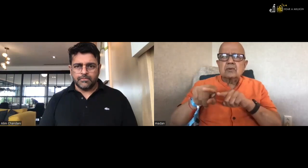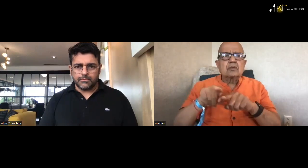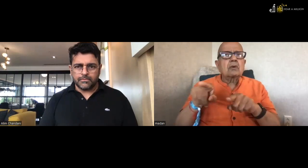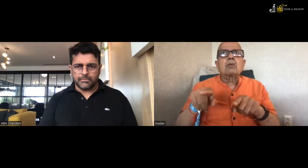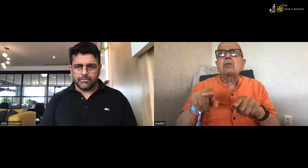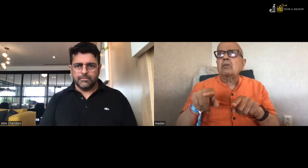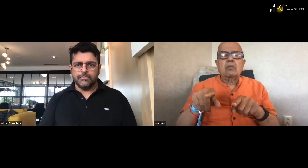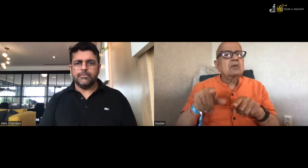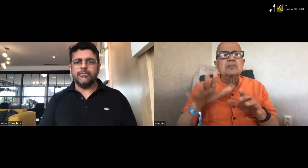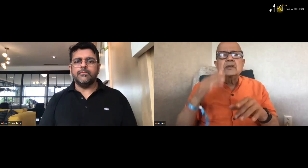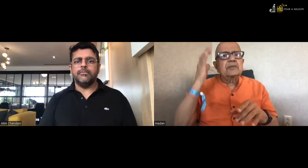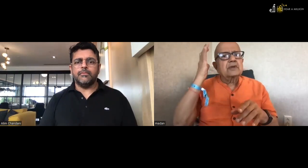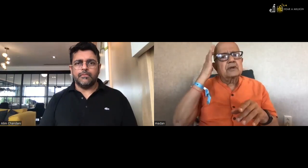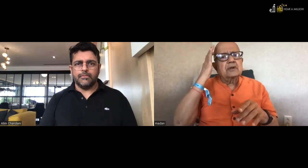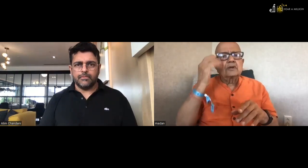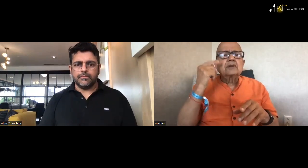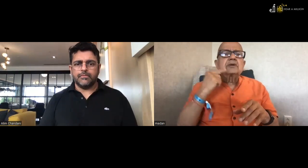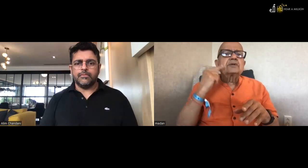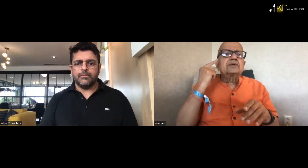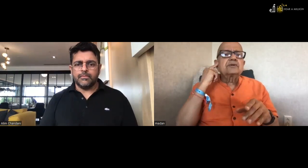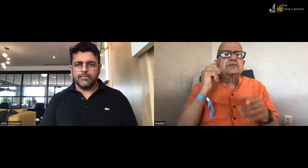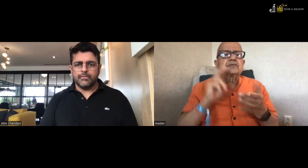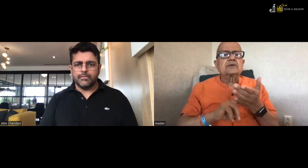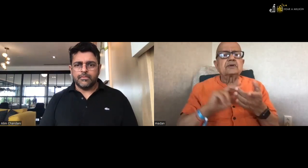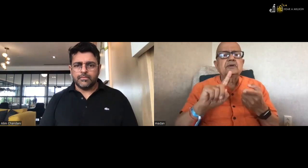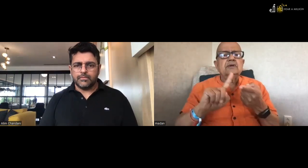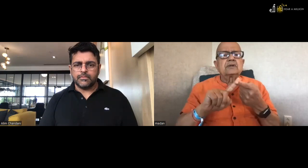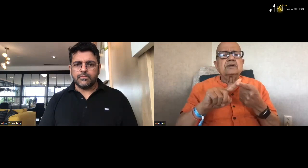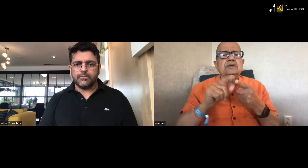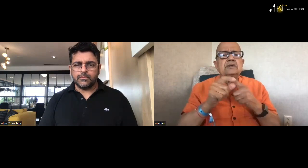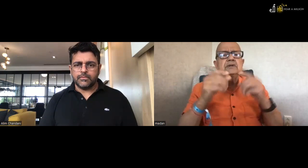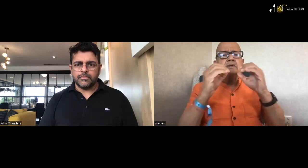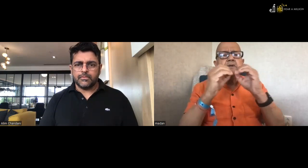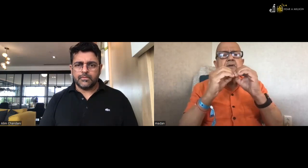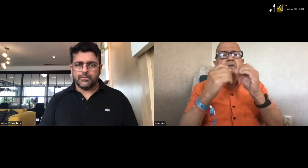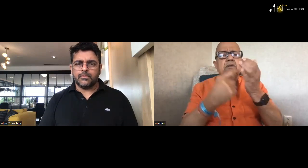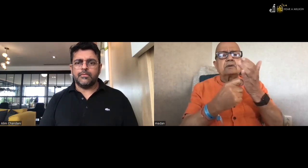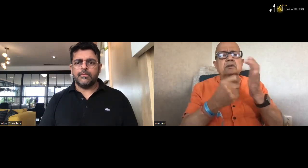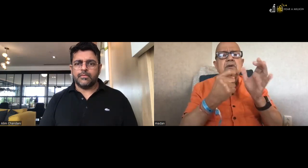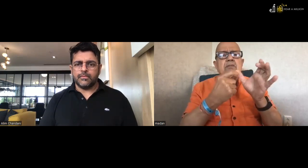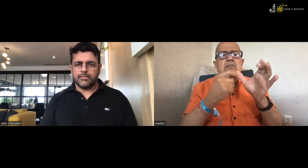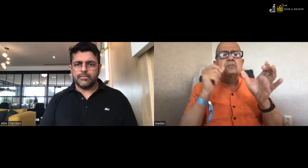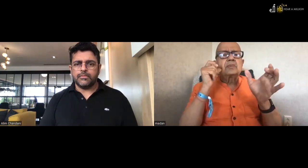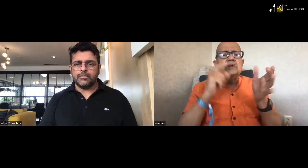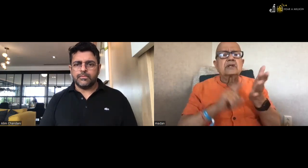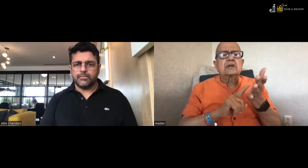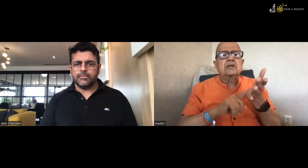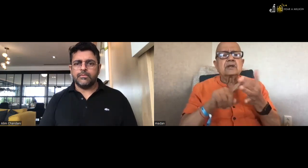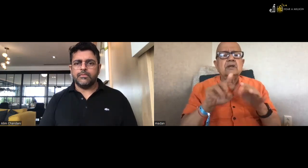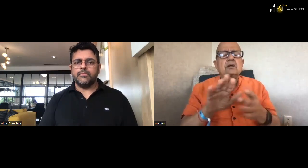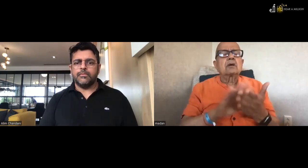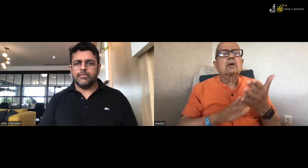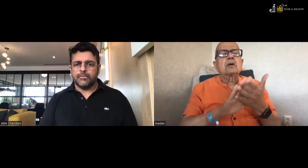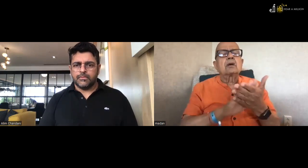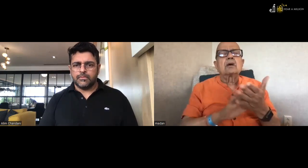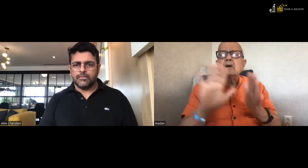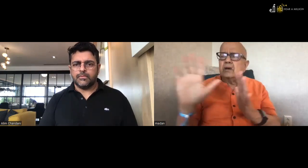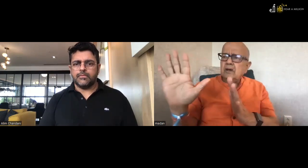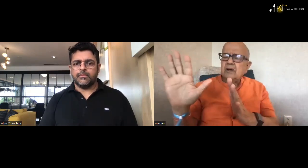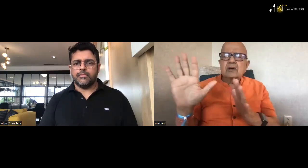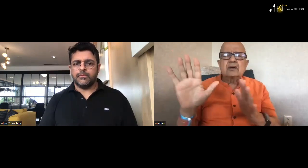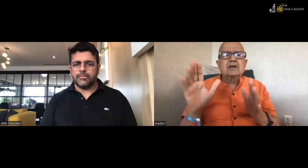the institutions which they are trying to include the Indian Sign Language. But how do you feel? I mean, this